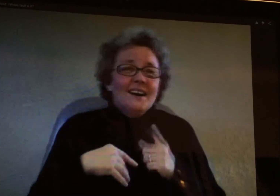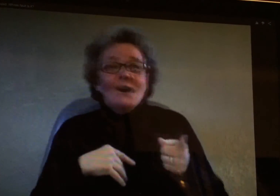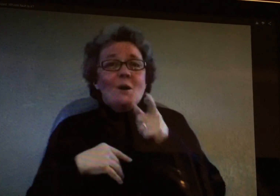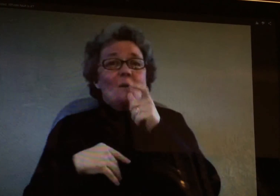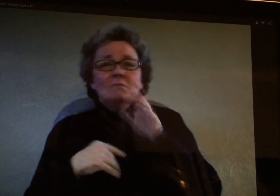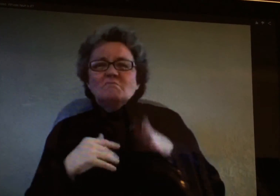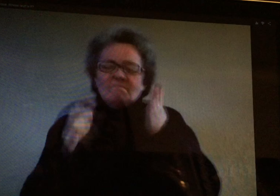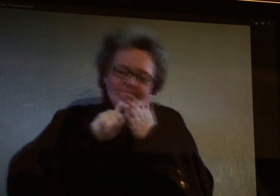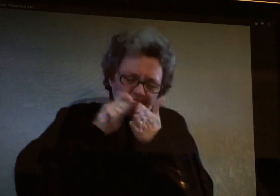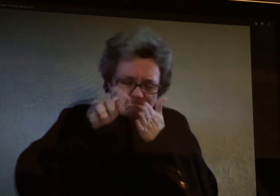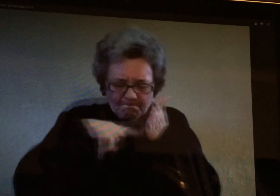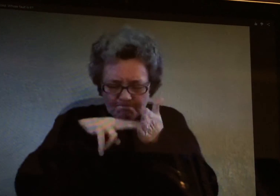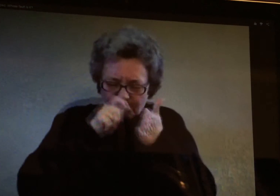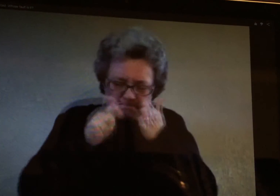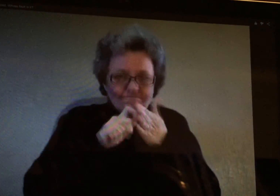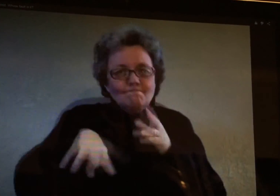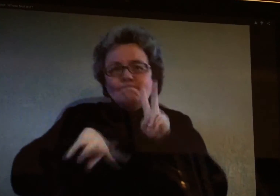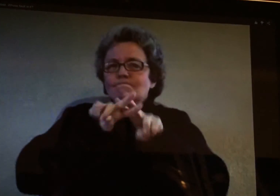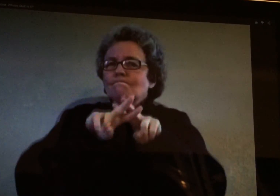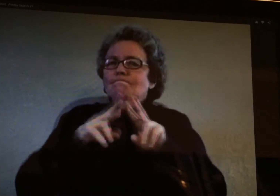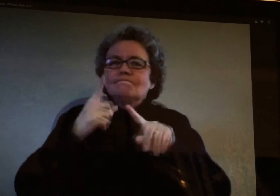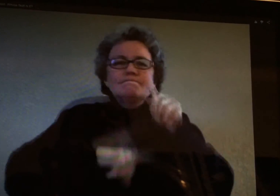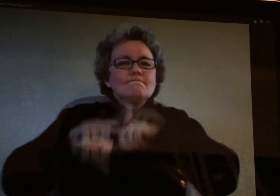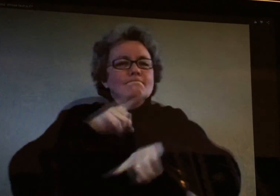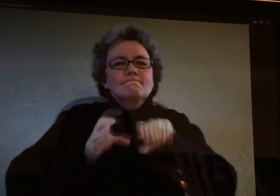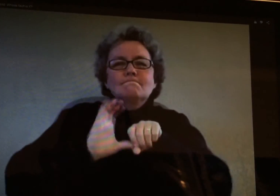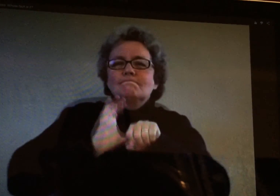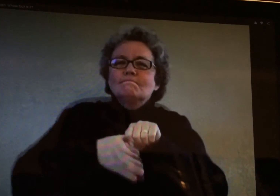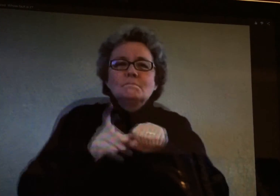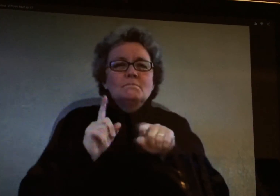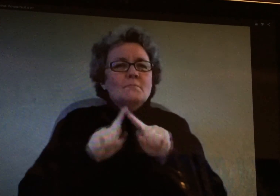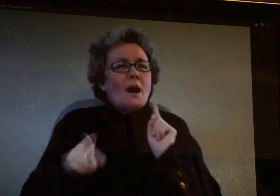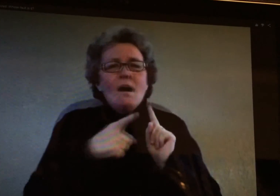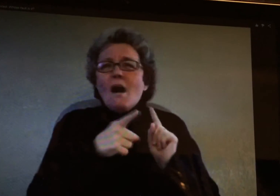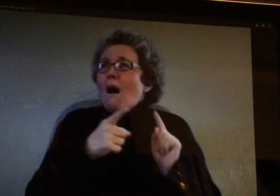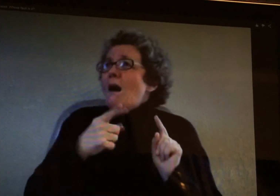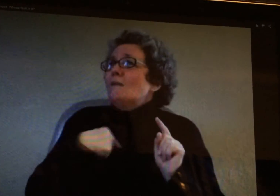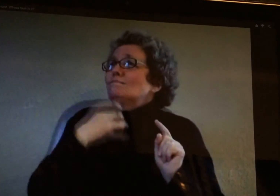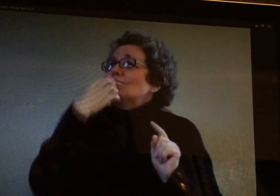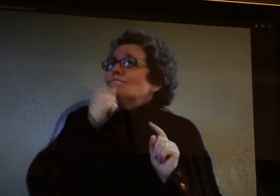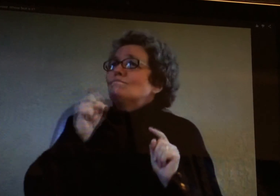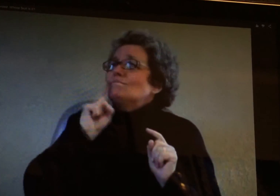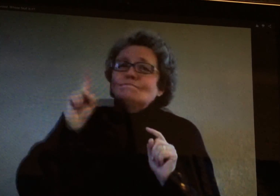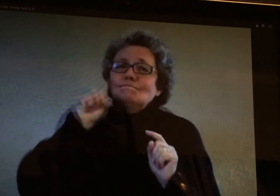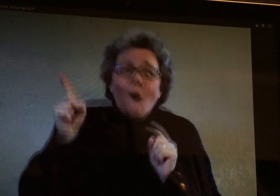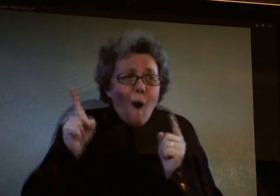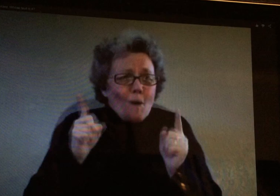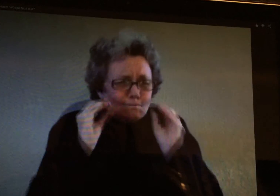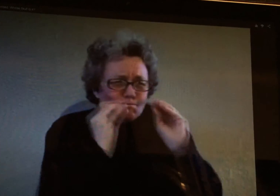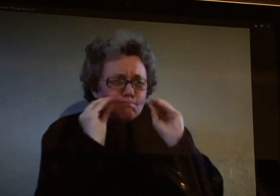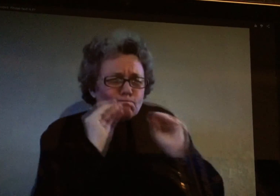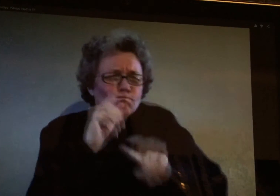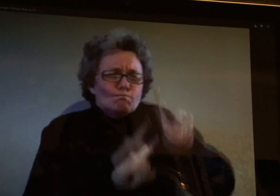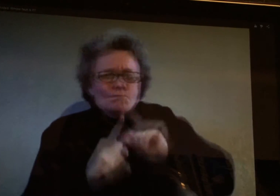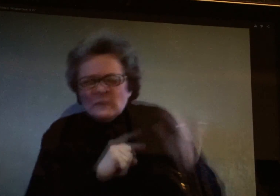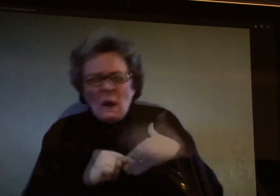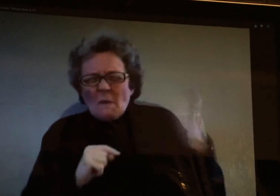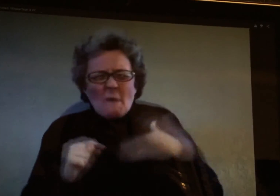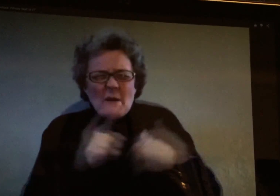in an oralism, and we invite them. We invite them to cherish our deaf language. We will